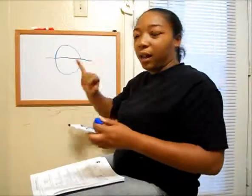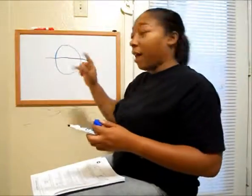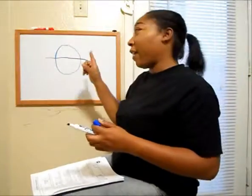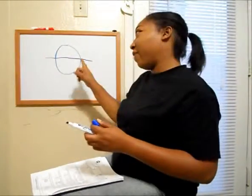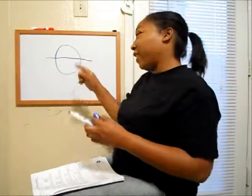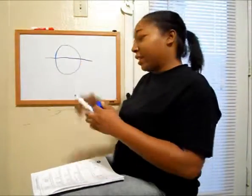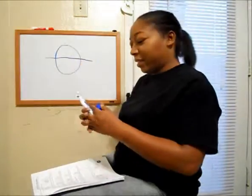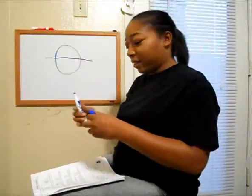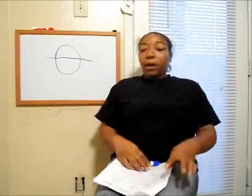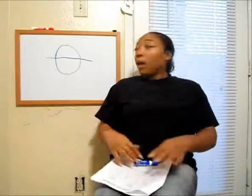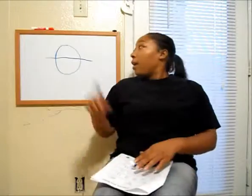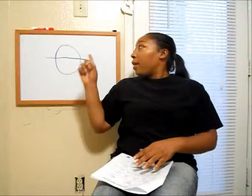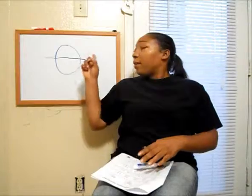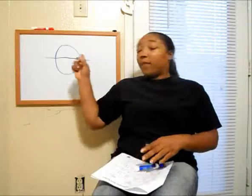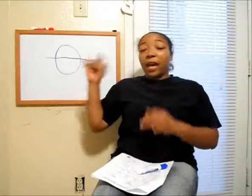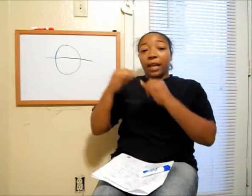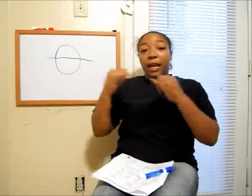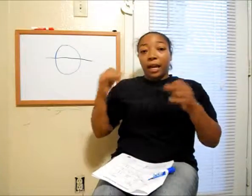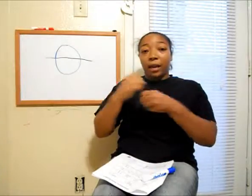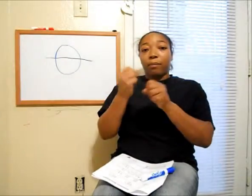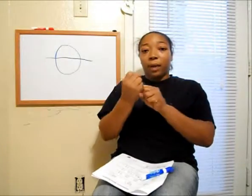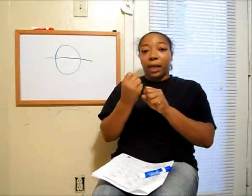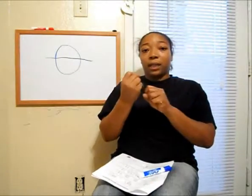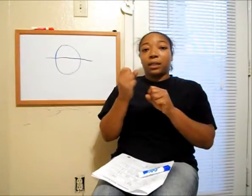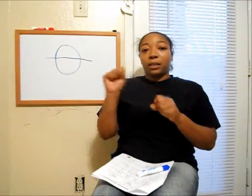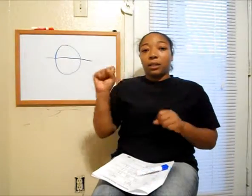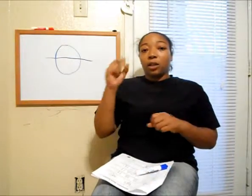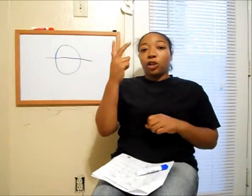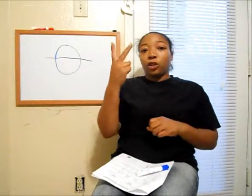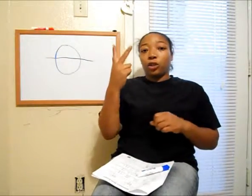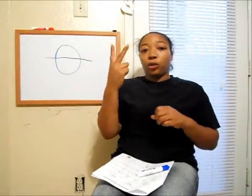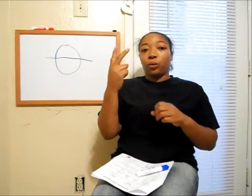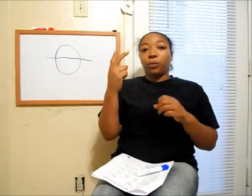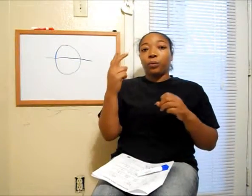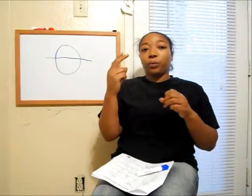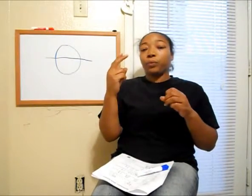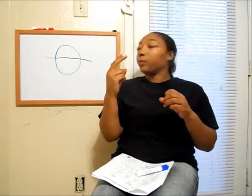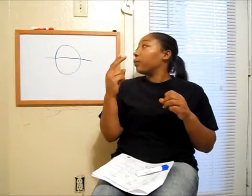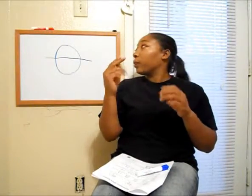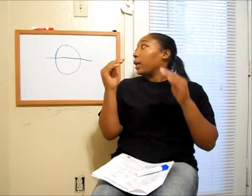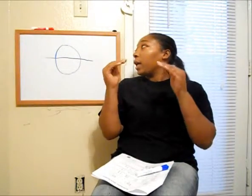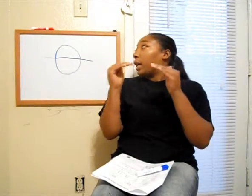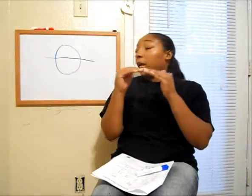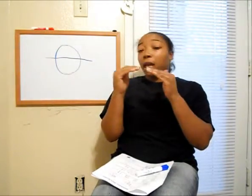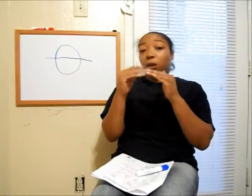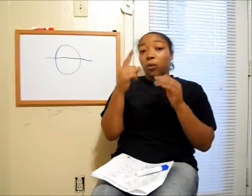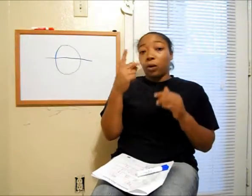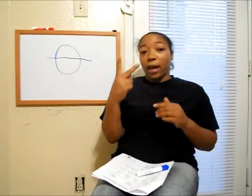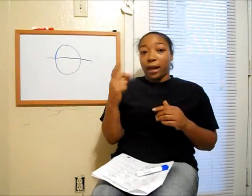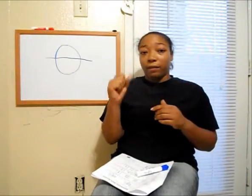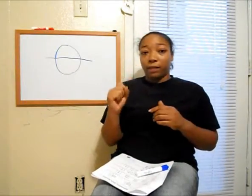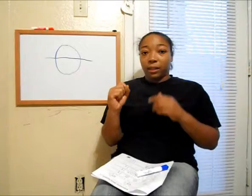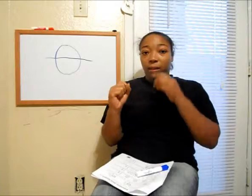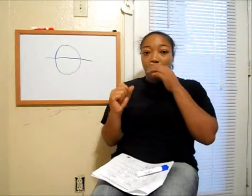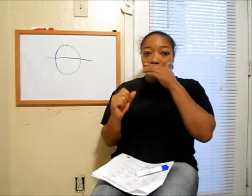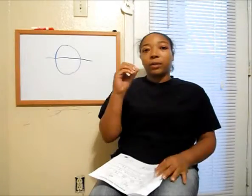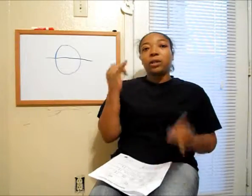like this. That line makes 2 equal halves. So